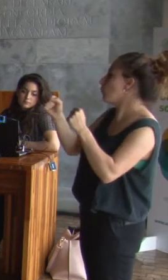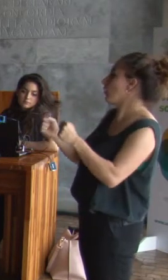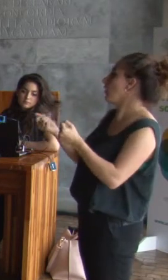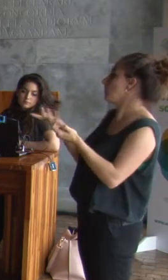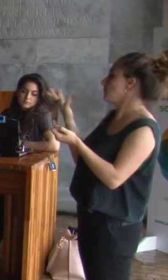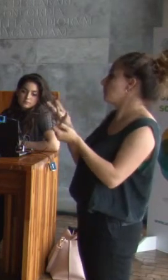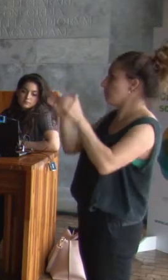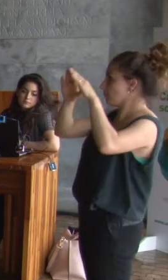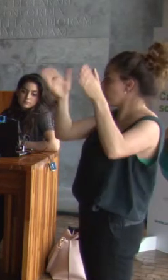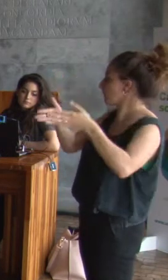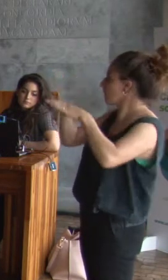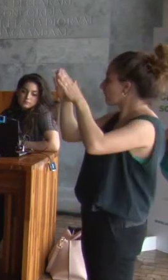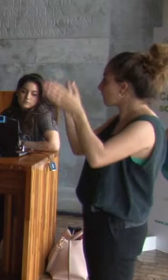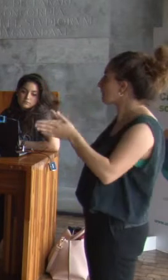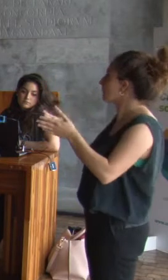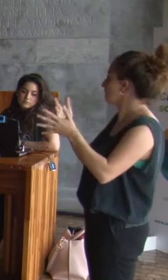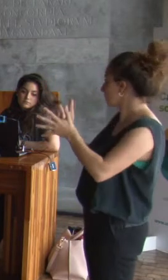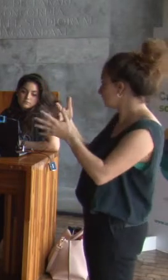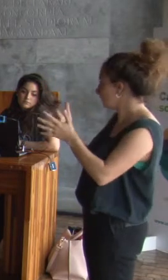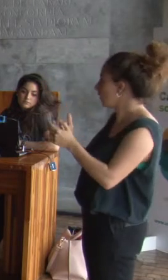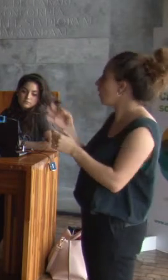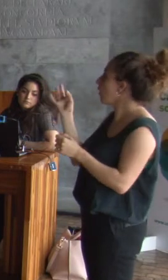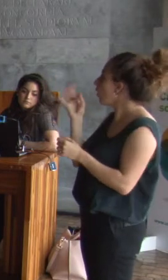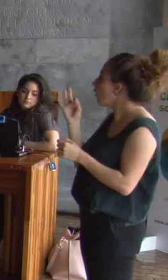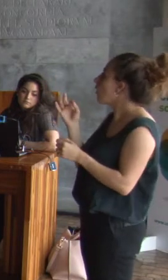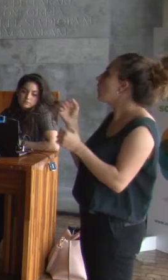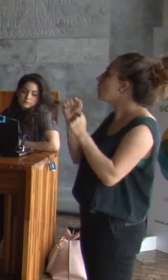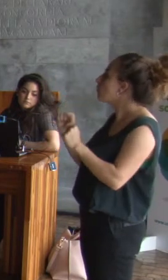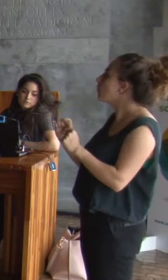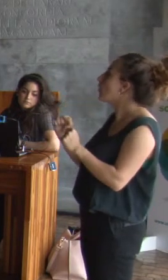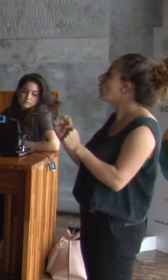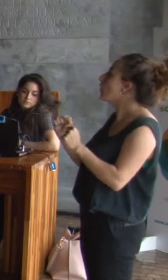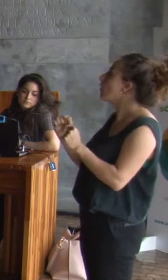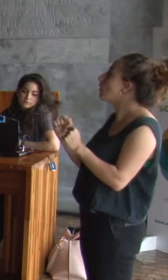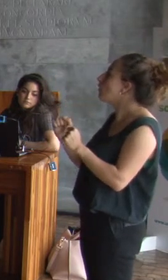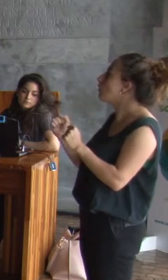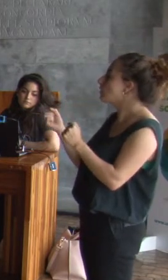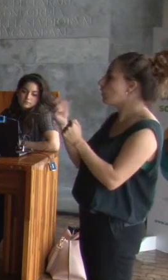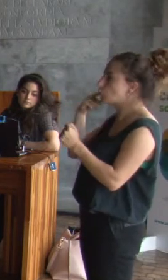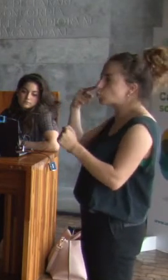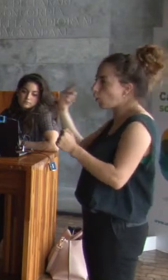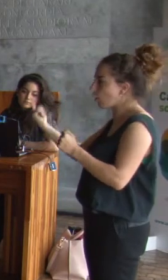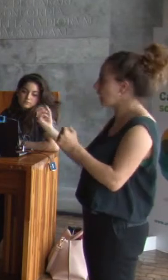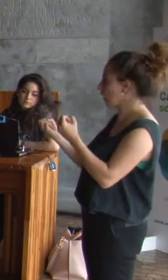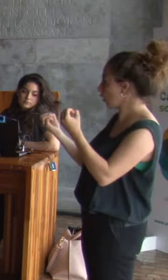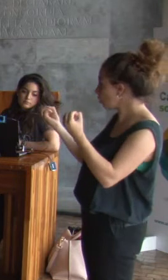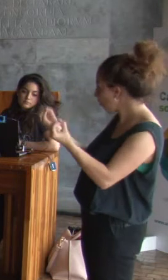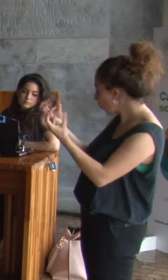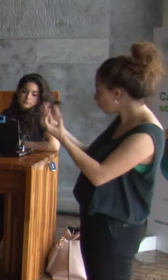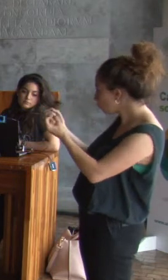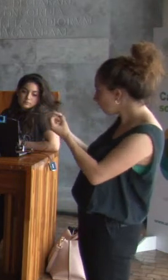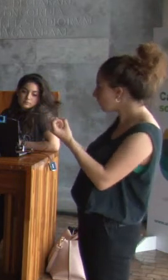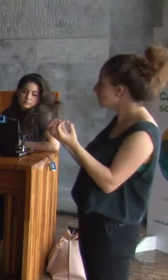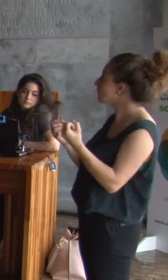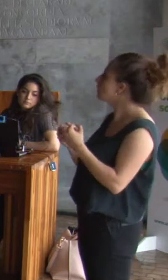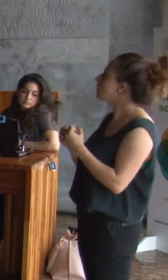built environment, but it also, we also think about lighting characteristics, sound characteristics of the environment.